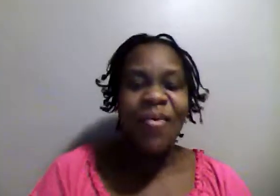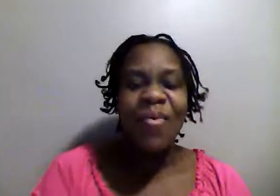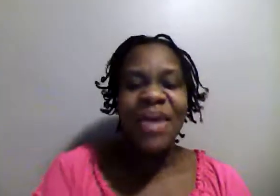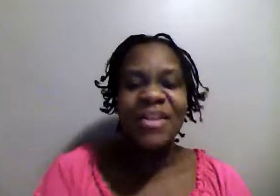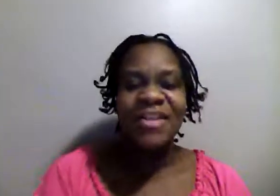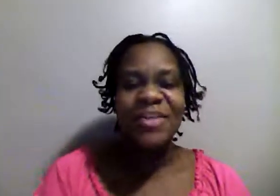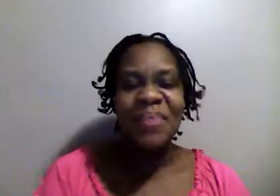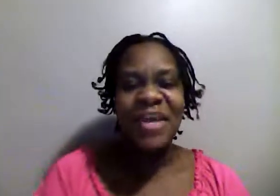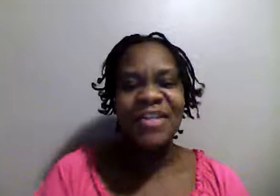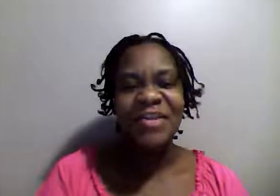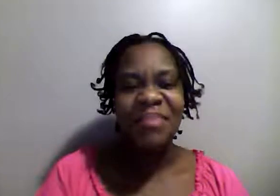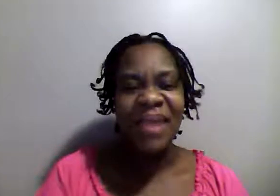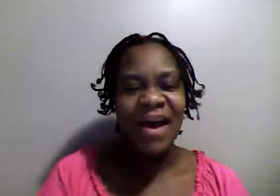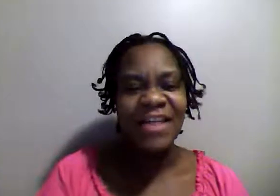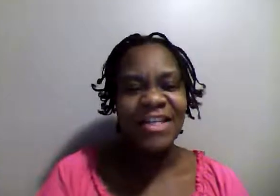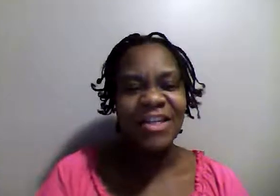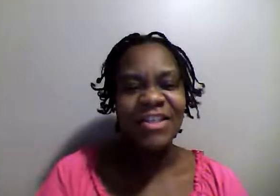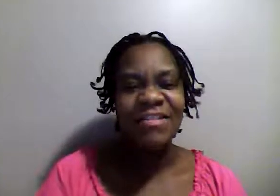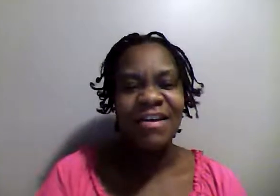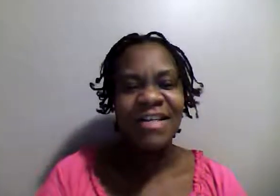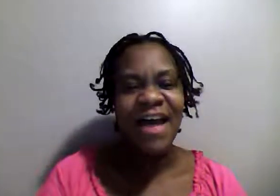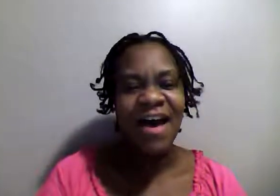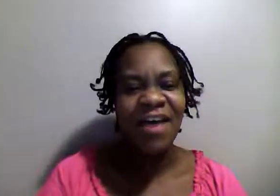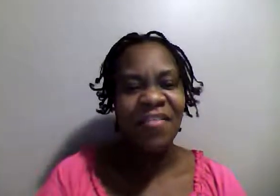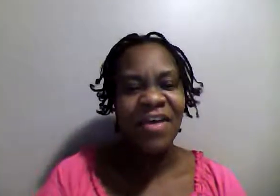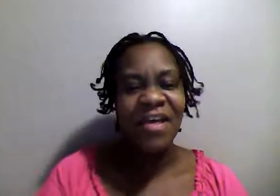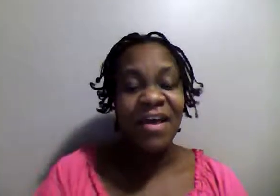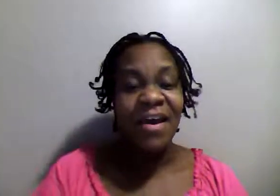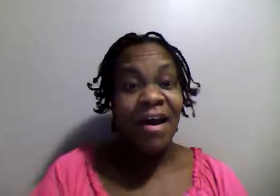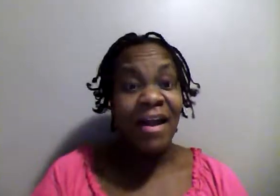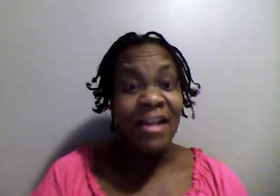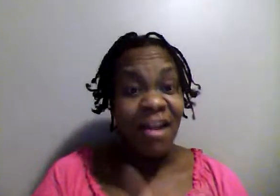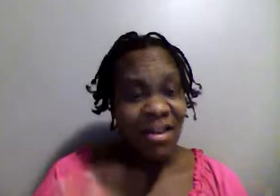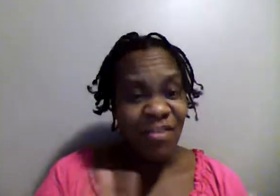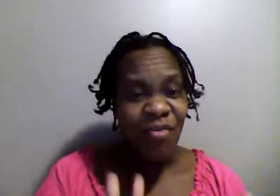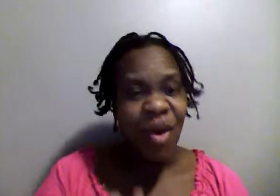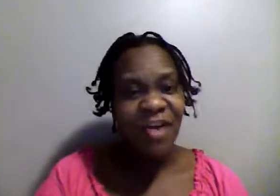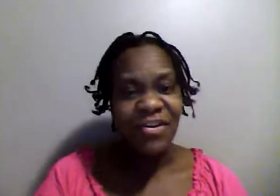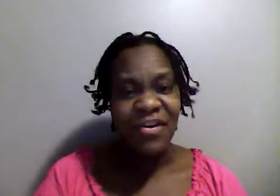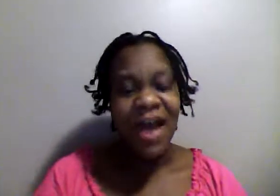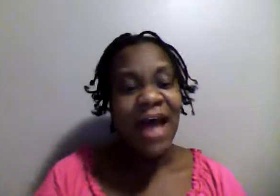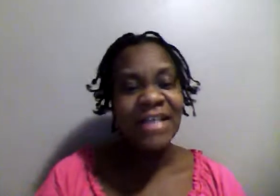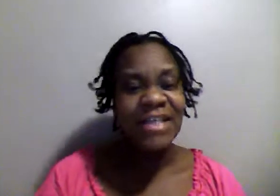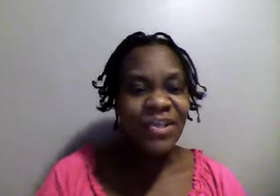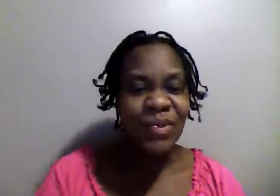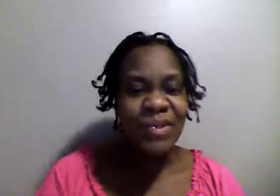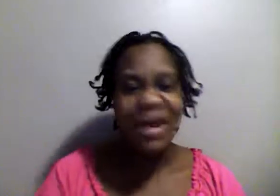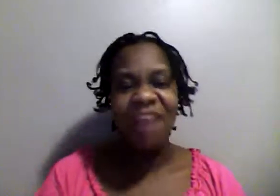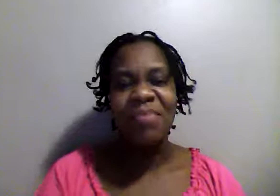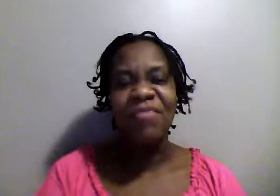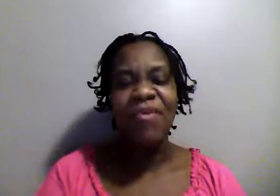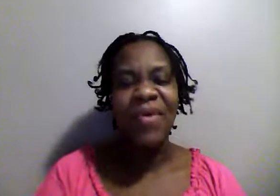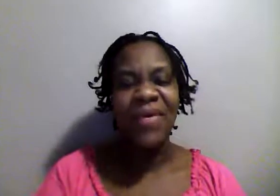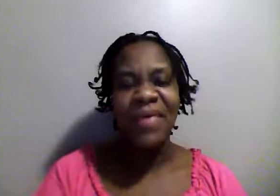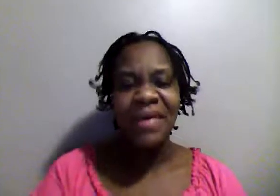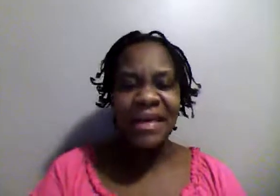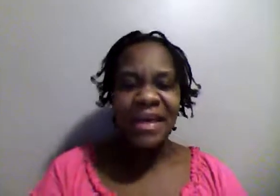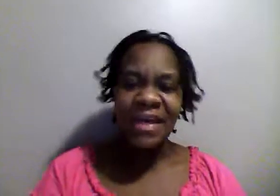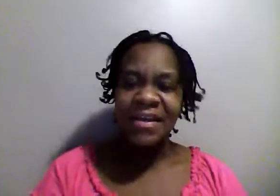when the tomato plant does not have a lot of water as it used to have before, it